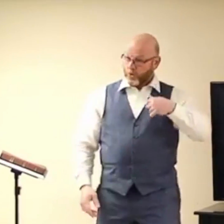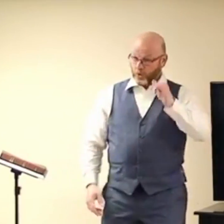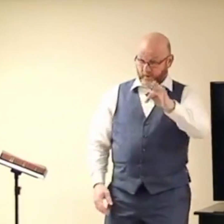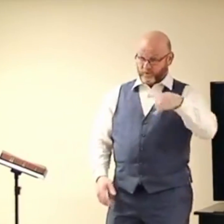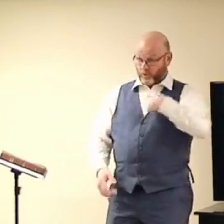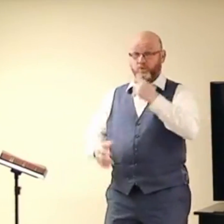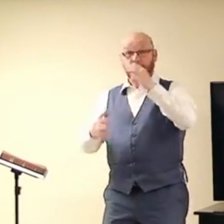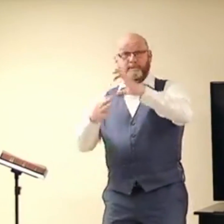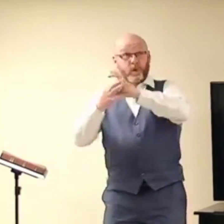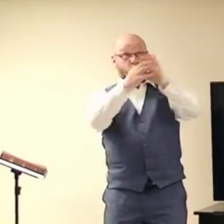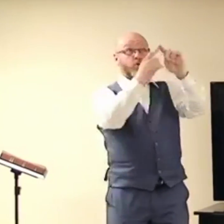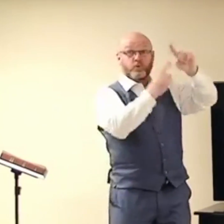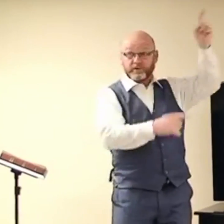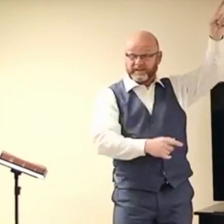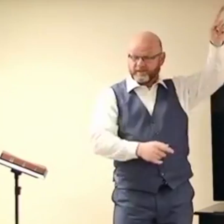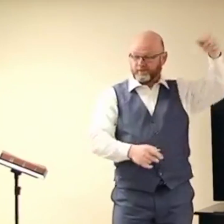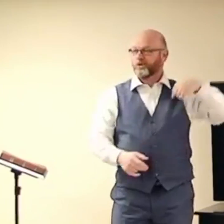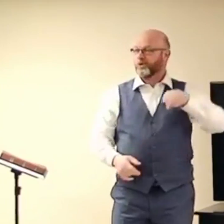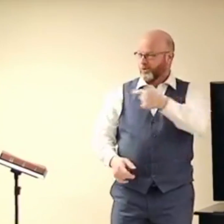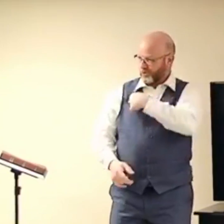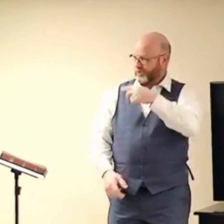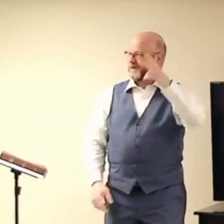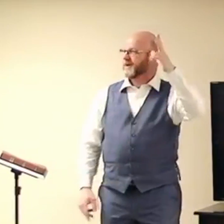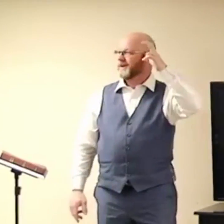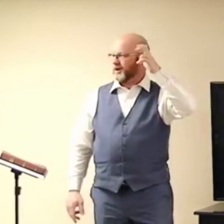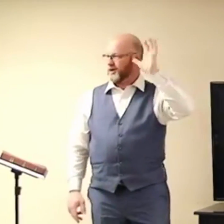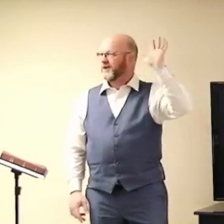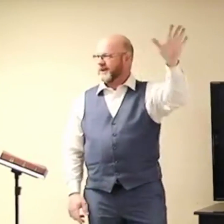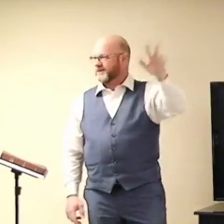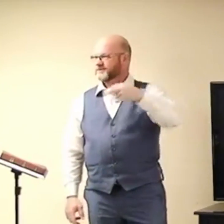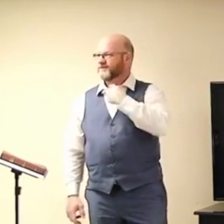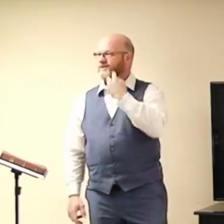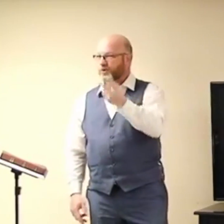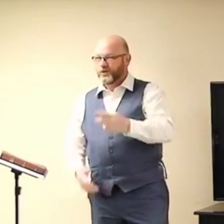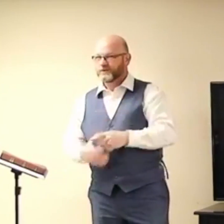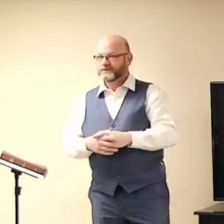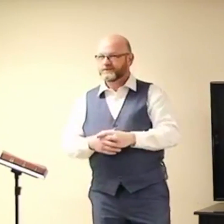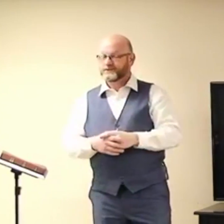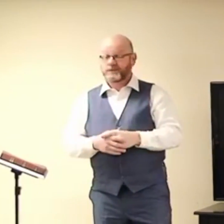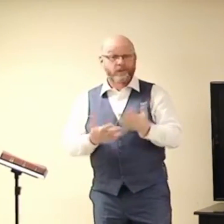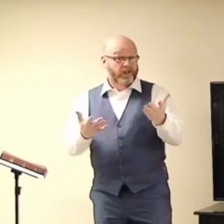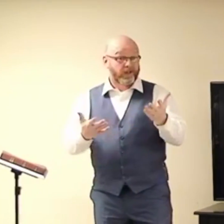God. We are God's sheep. We hear his voice.